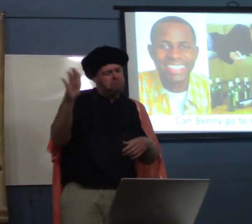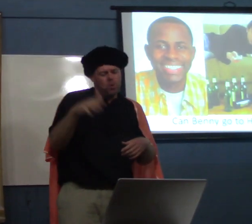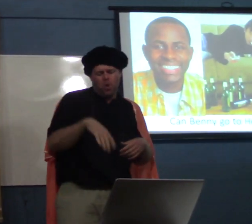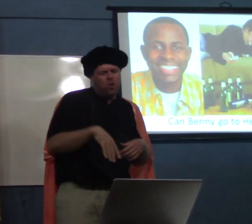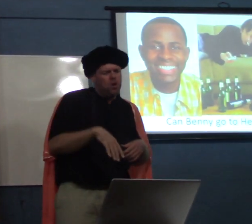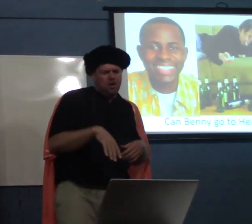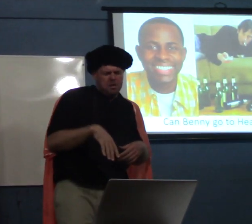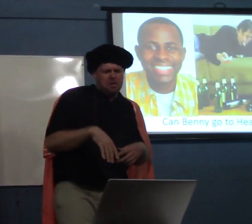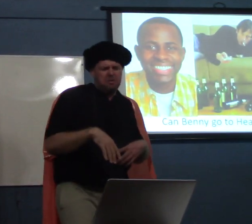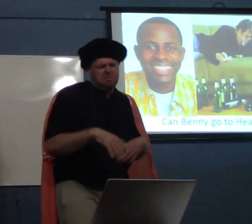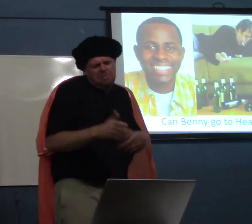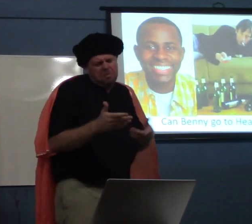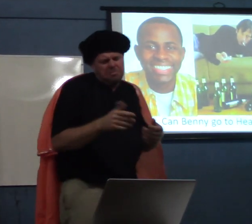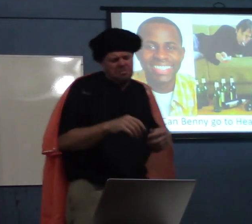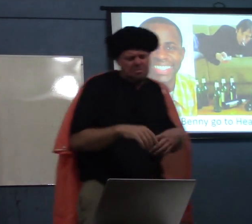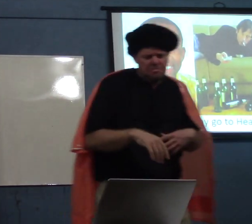Yeah, I'm drinking, but they wouldn't know that.